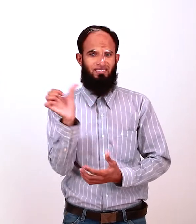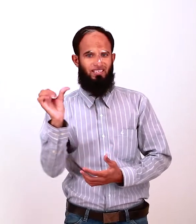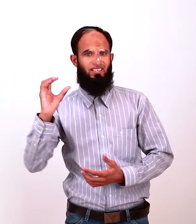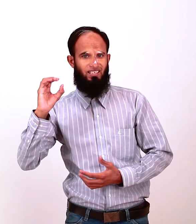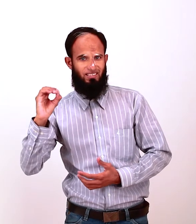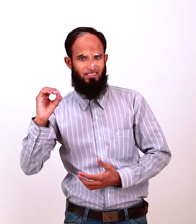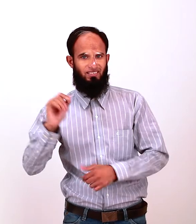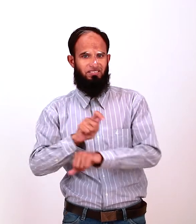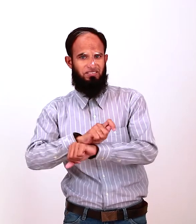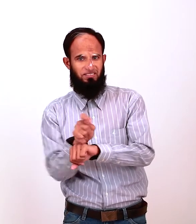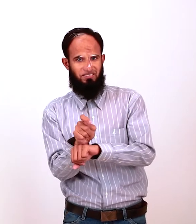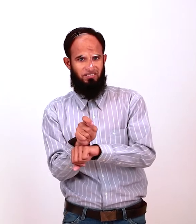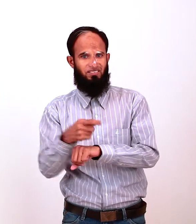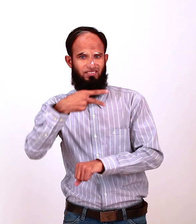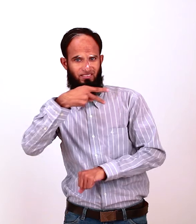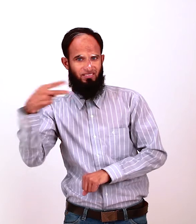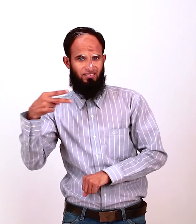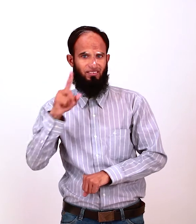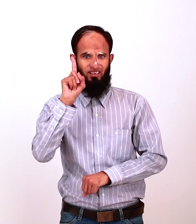Just as there are 60 seconds in 1 minute,